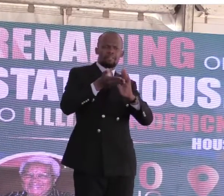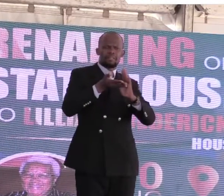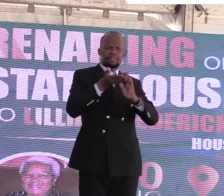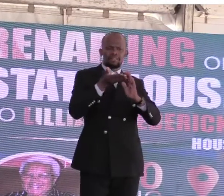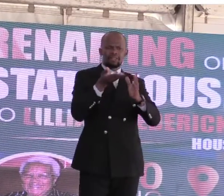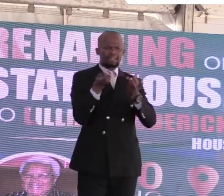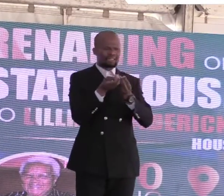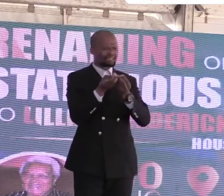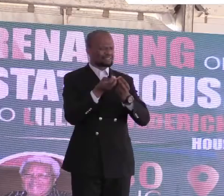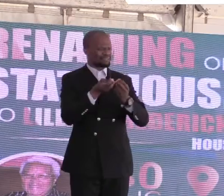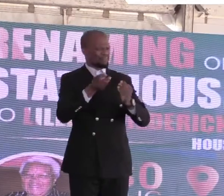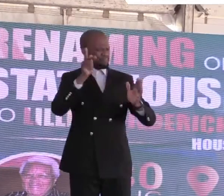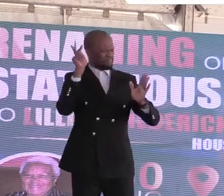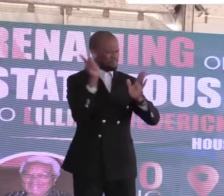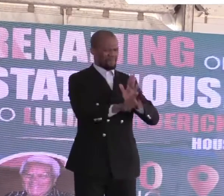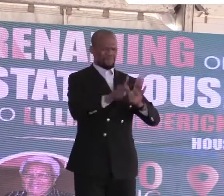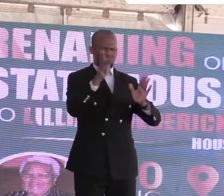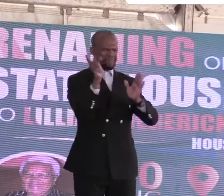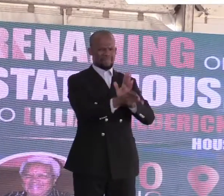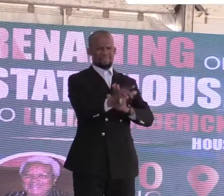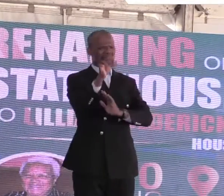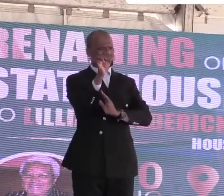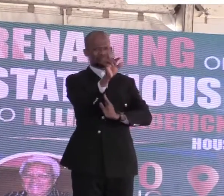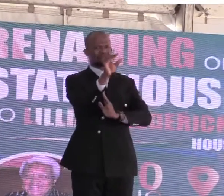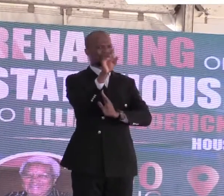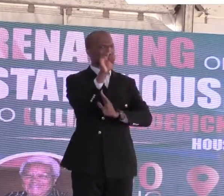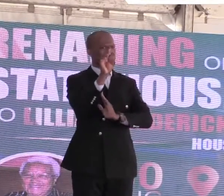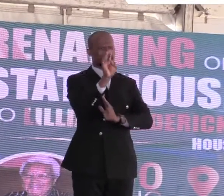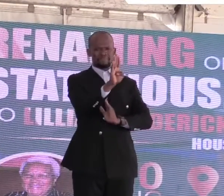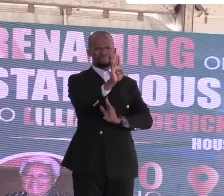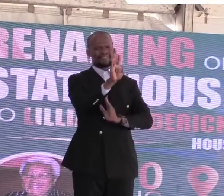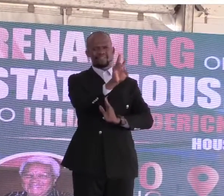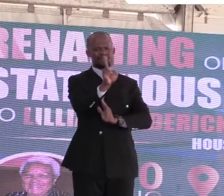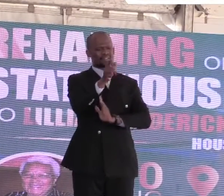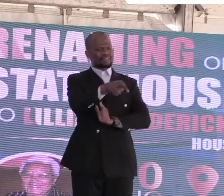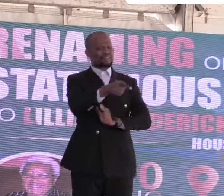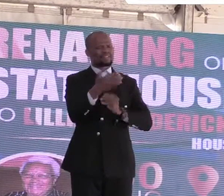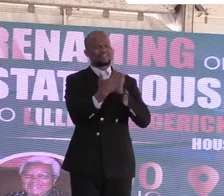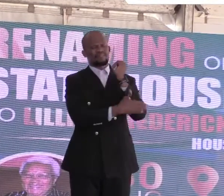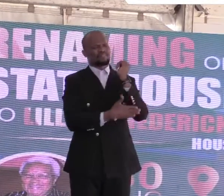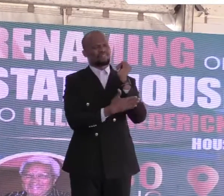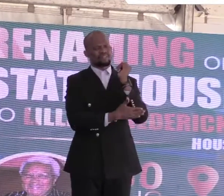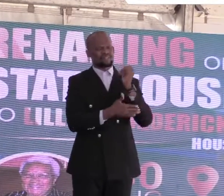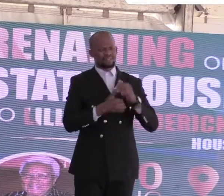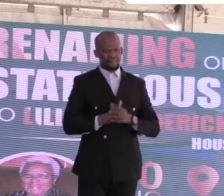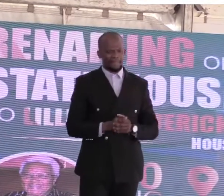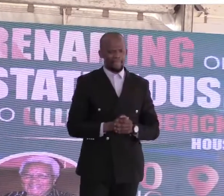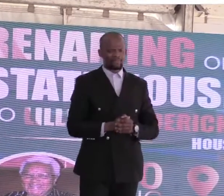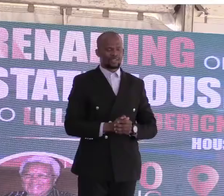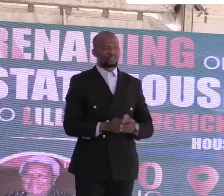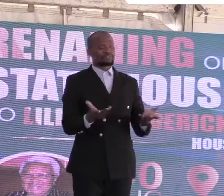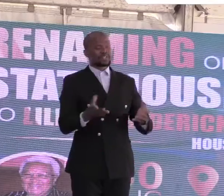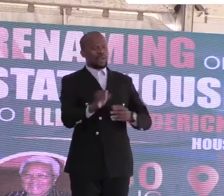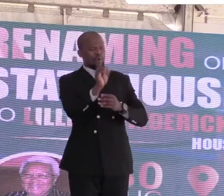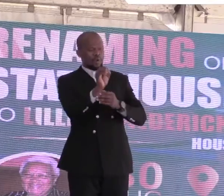of femicide, gender-based violence that are occurring in the country. And although there are significant pieces of